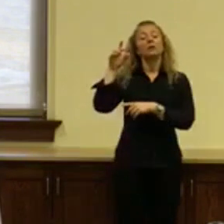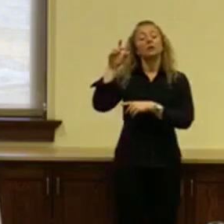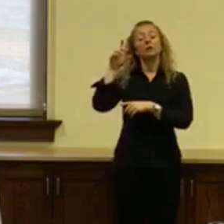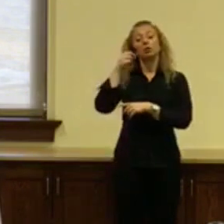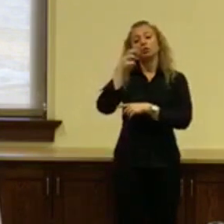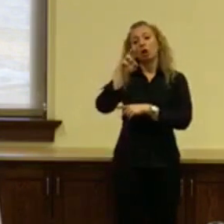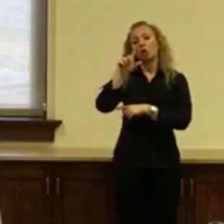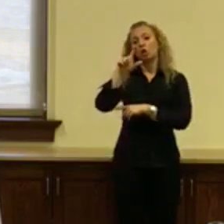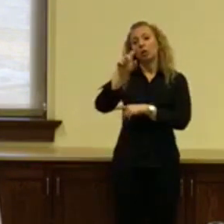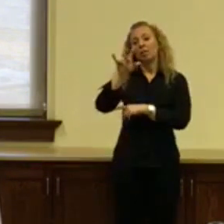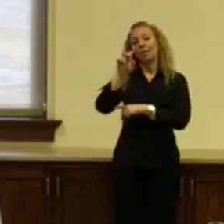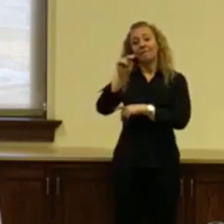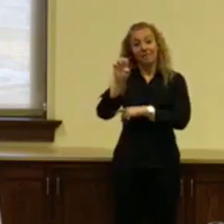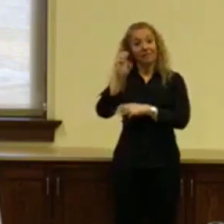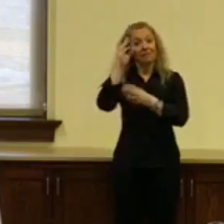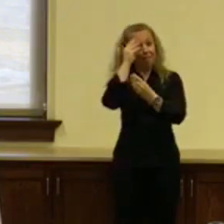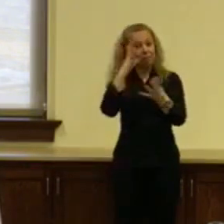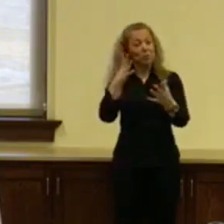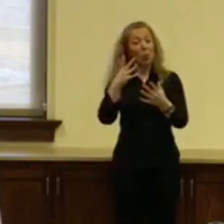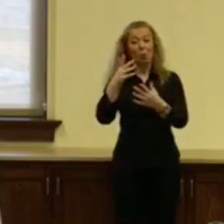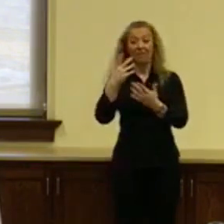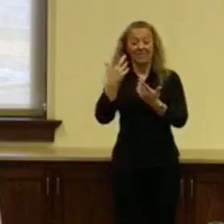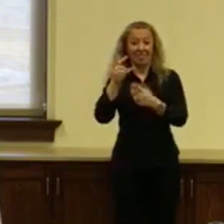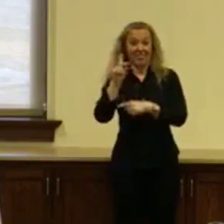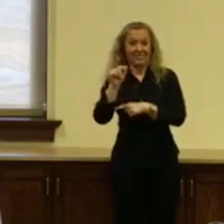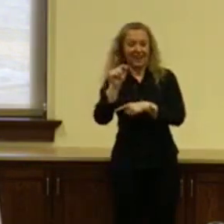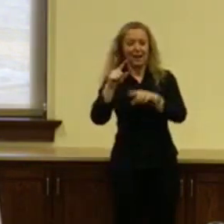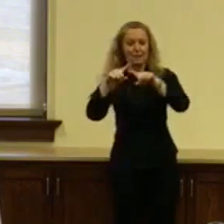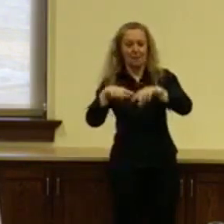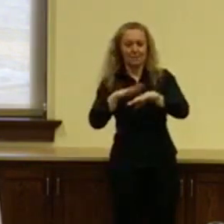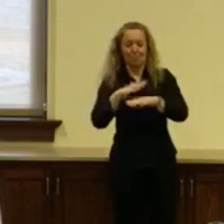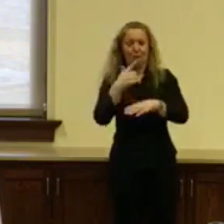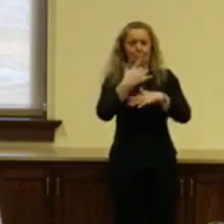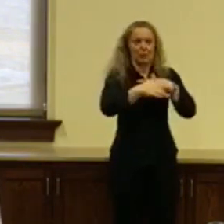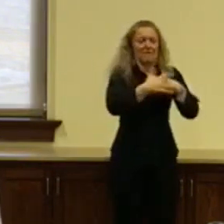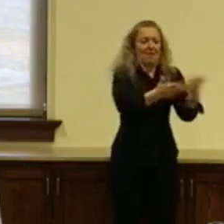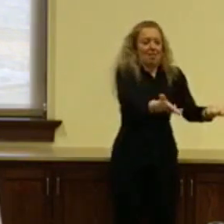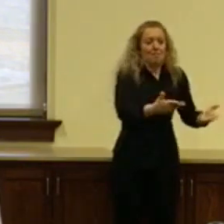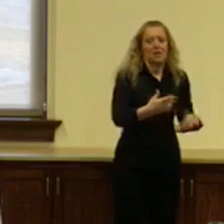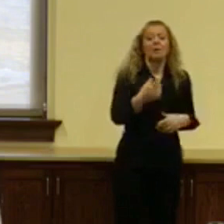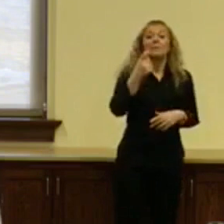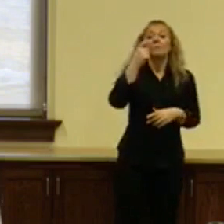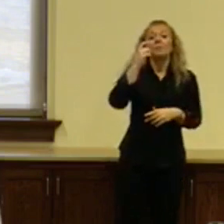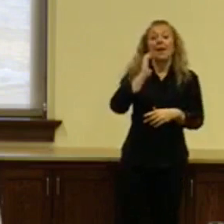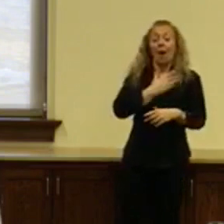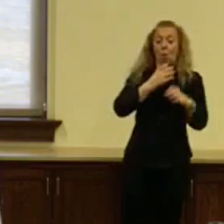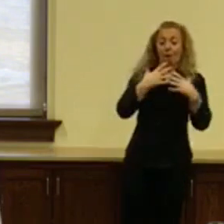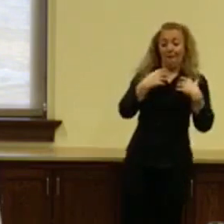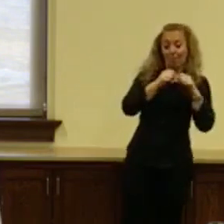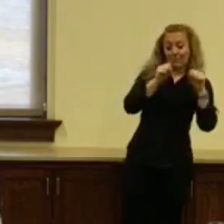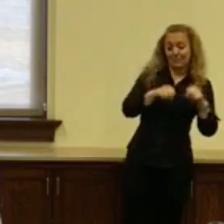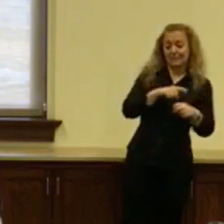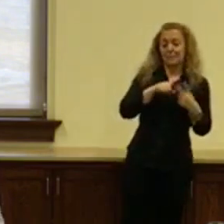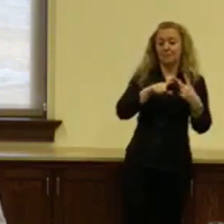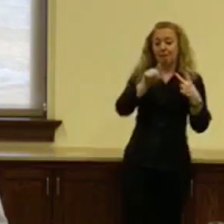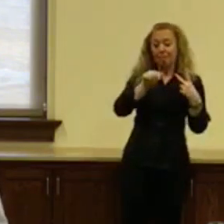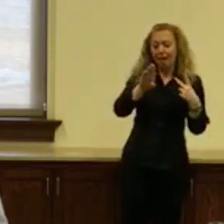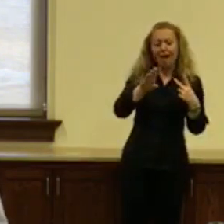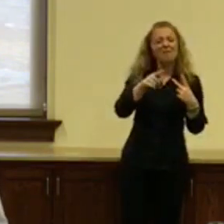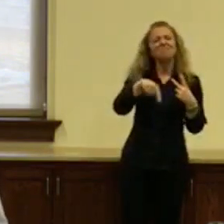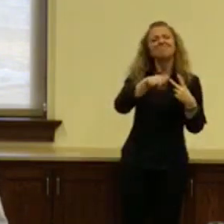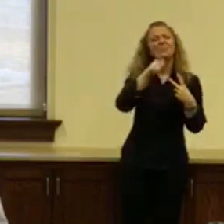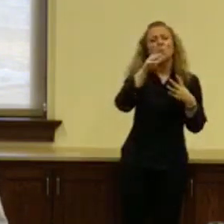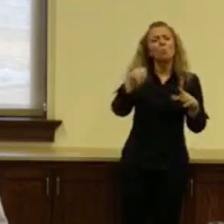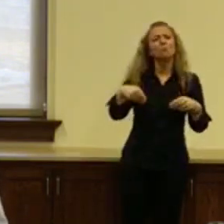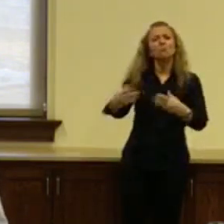what information is available, and we have the same challenge here in Allegheny County. Neither our health systems nor our laboratories routinely